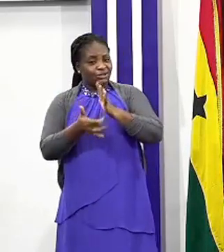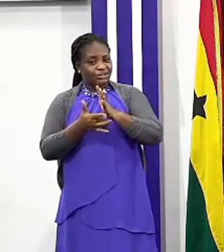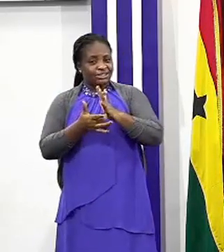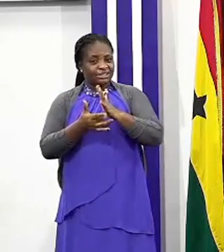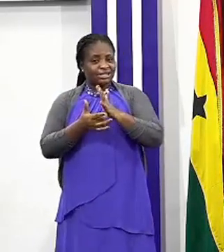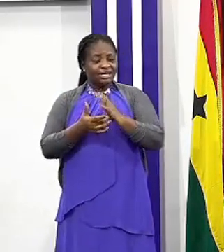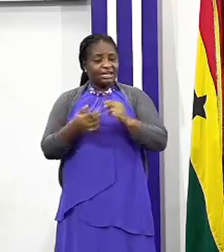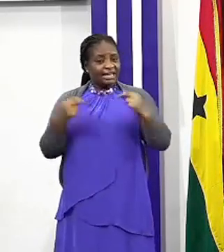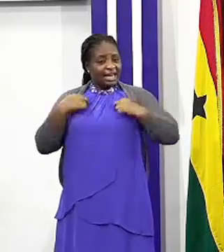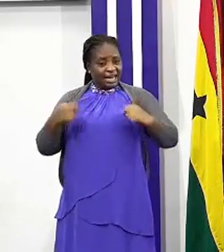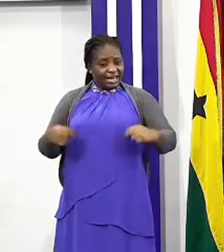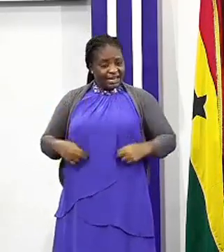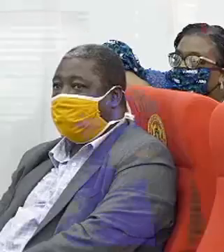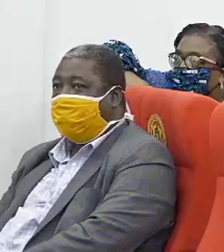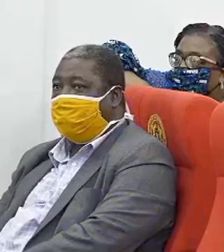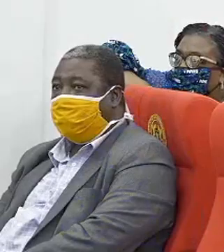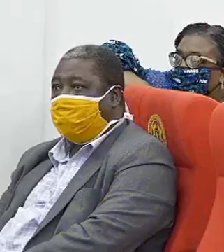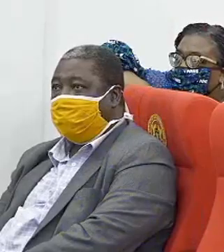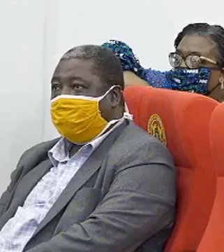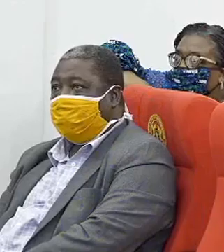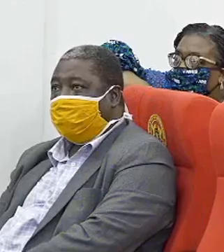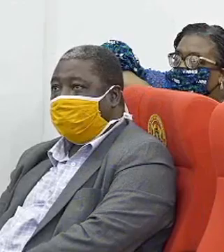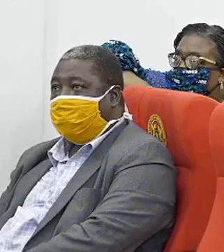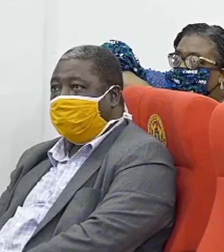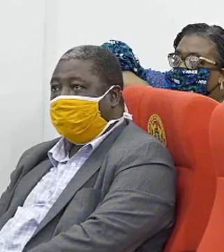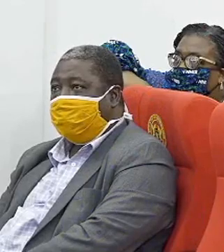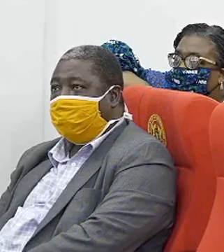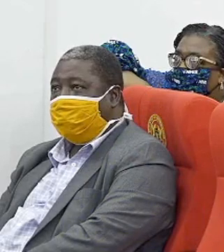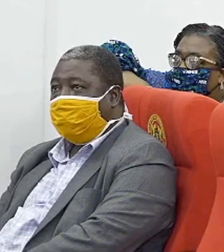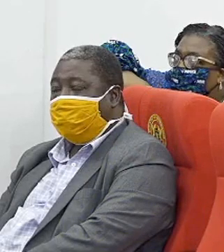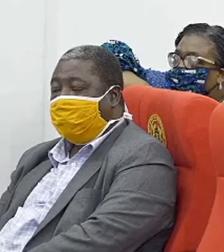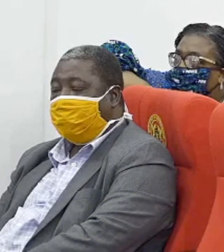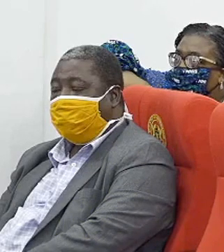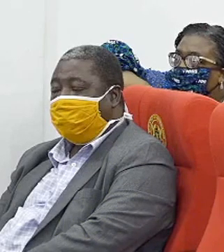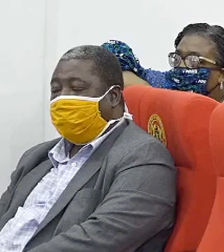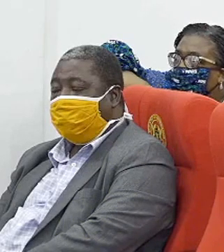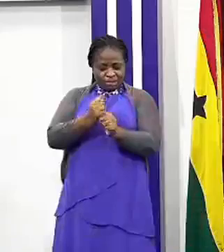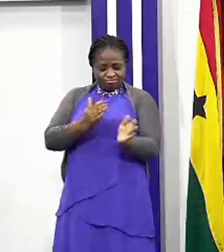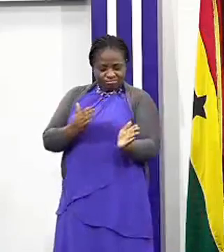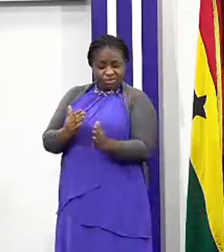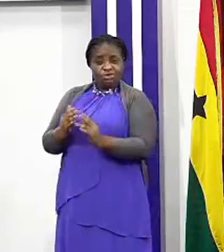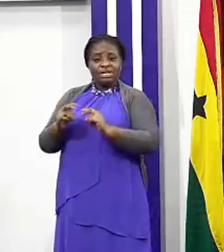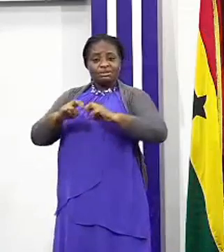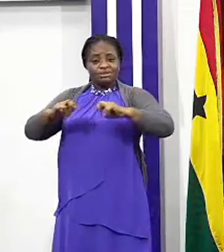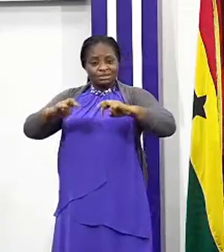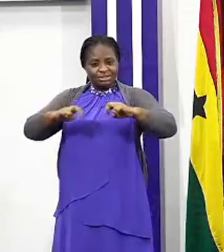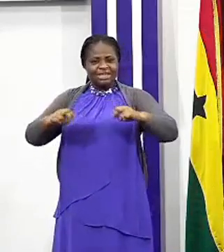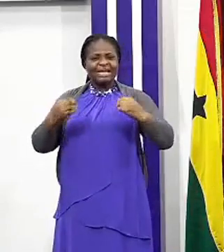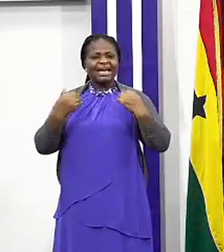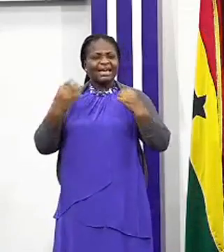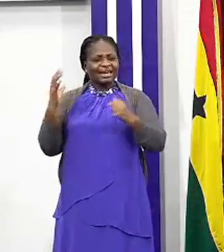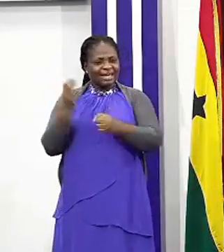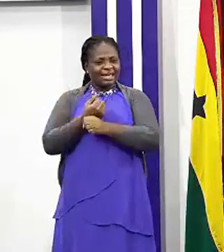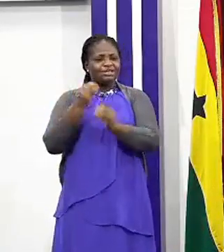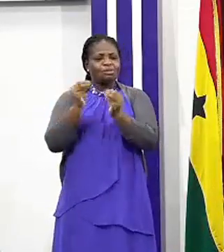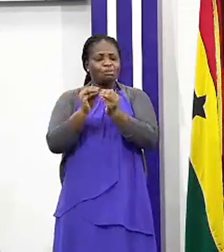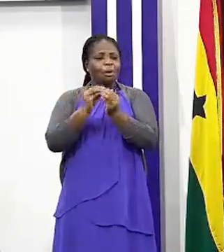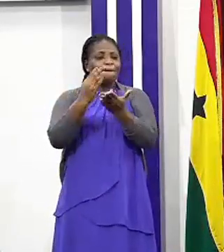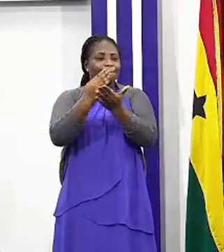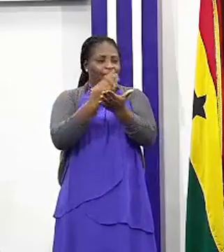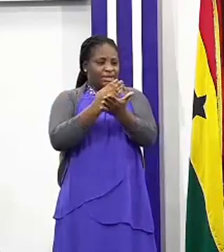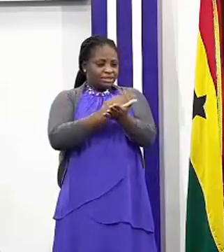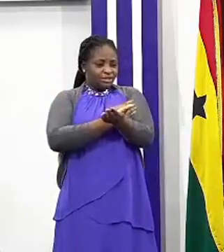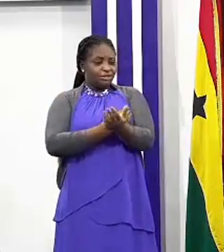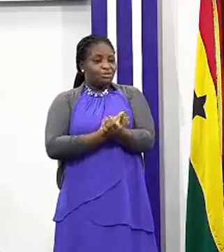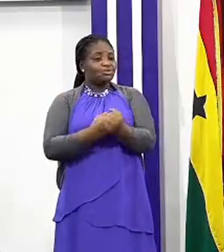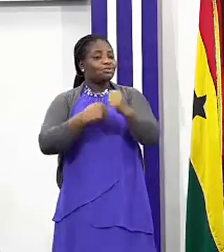of Health, and by the Ministry of Education. And the policy is being put forward so that these research institutions get an annual budget line to enable us to provide,